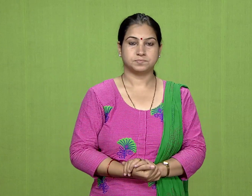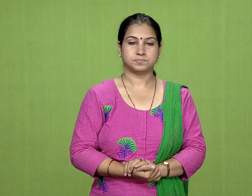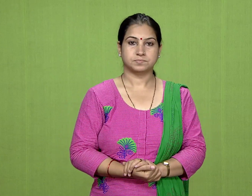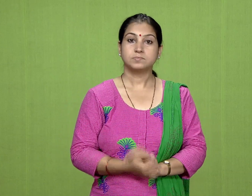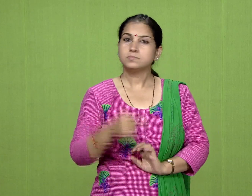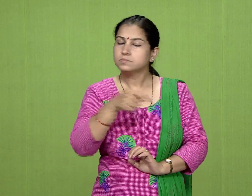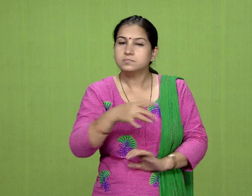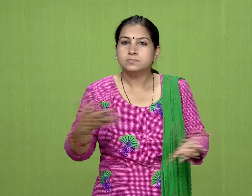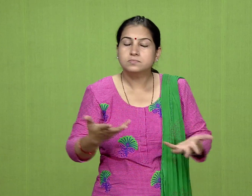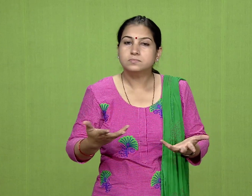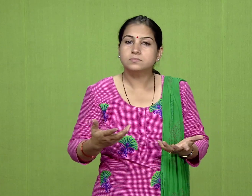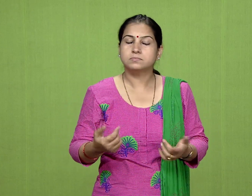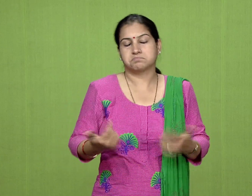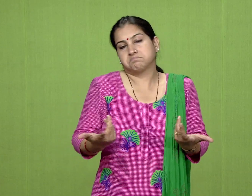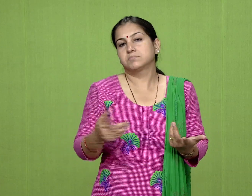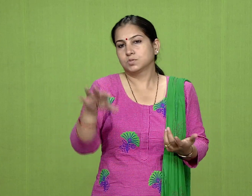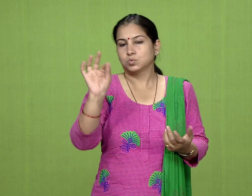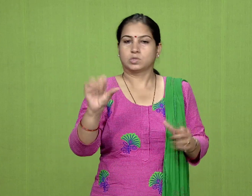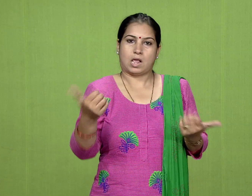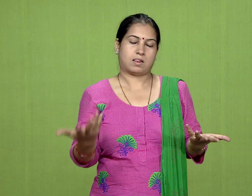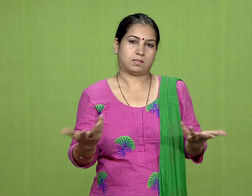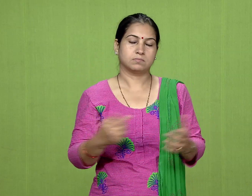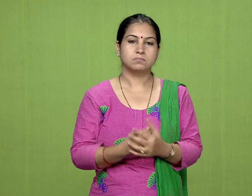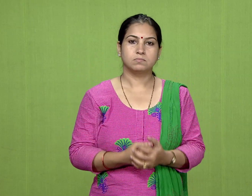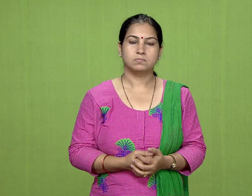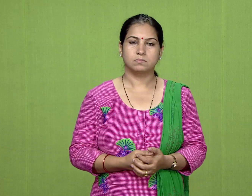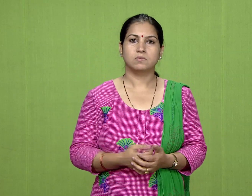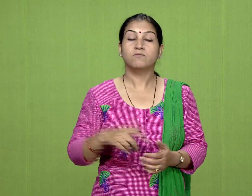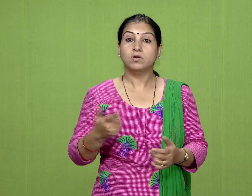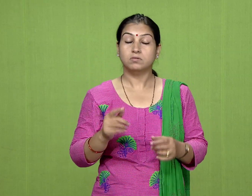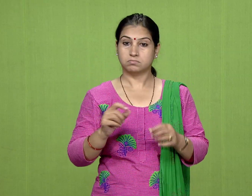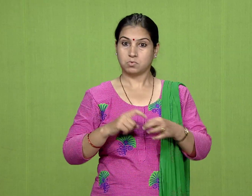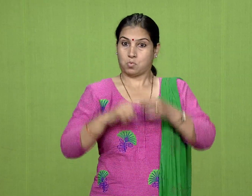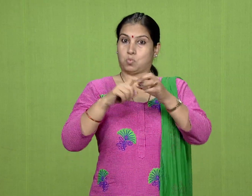It is an optional step. It is used for making fine quality yarn.